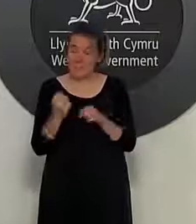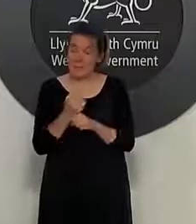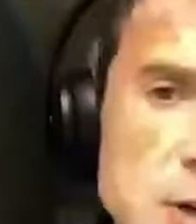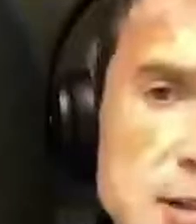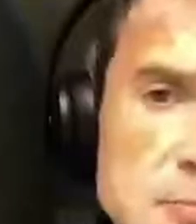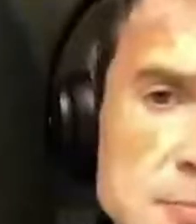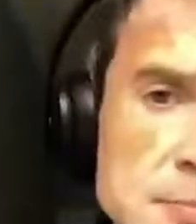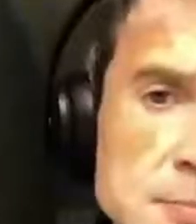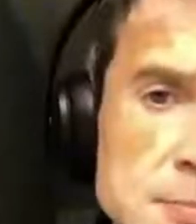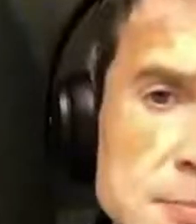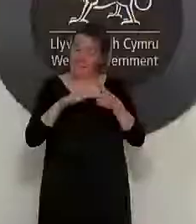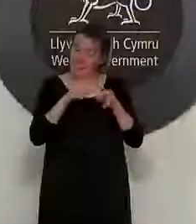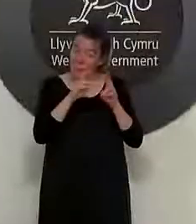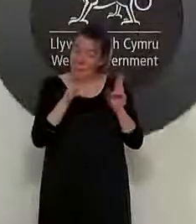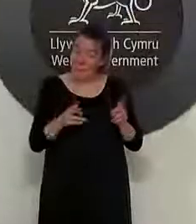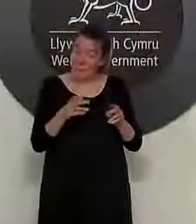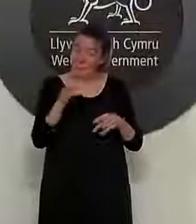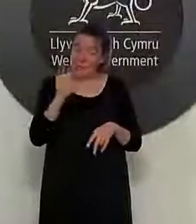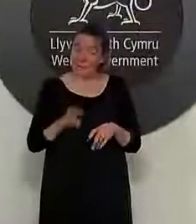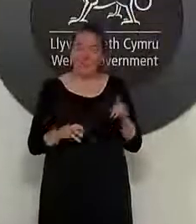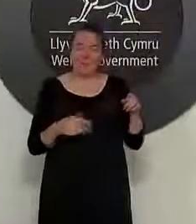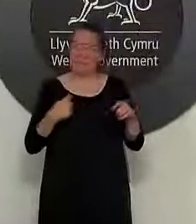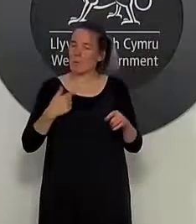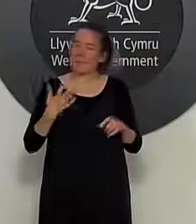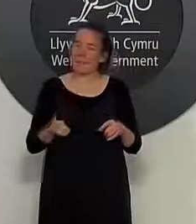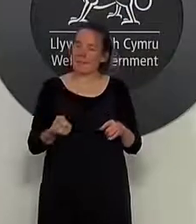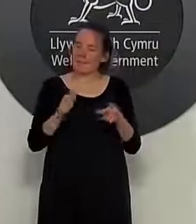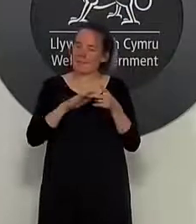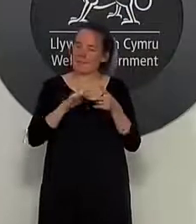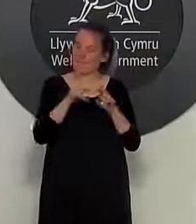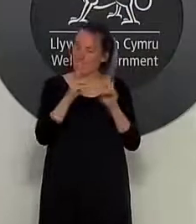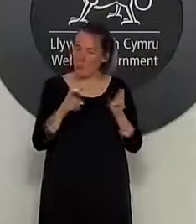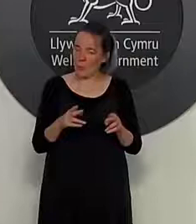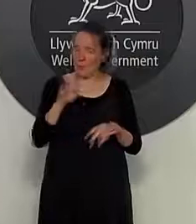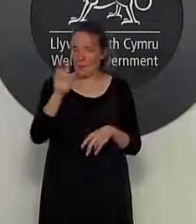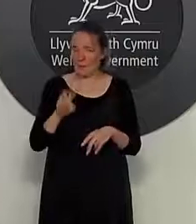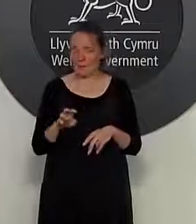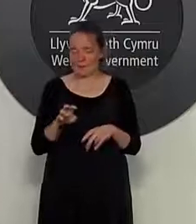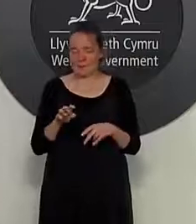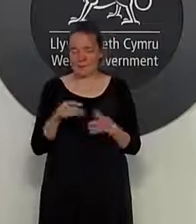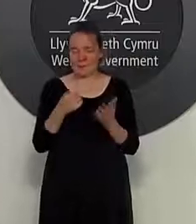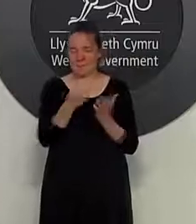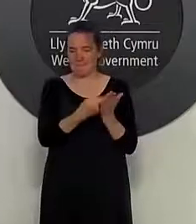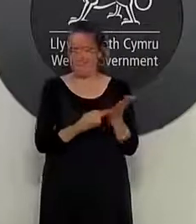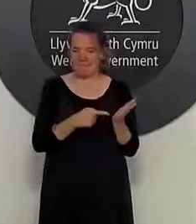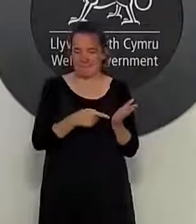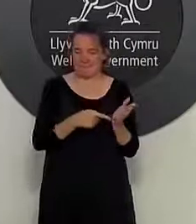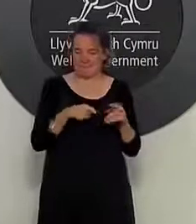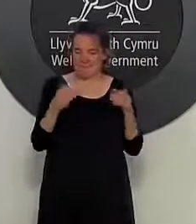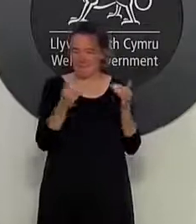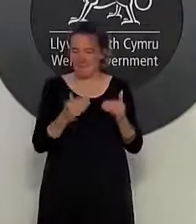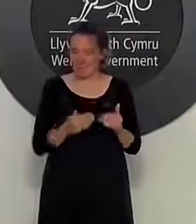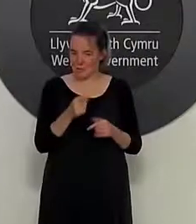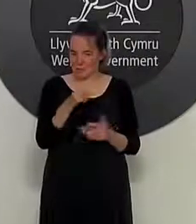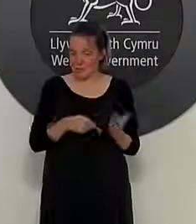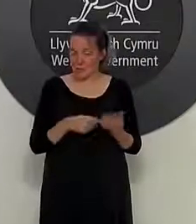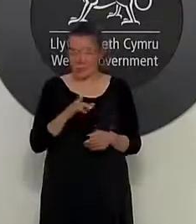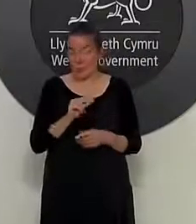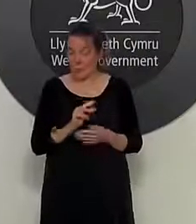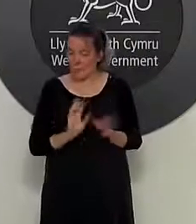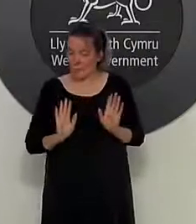of a second home in Wales? I don't have a second home in the terms that we are talking about it today. No.